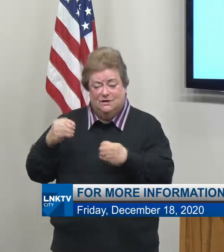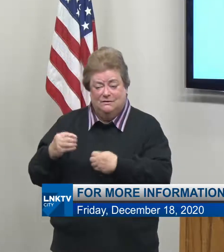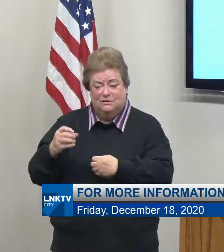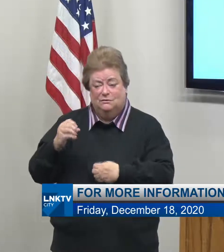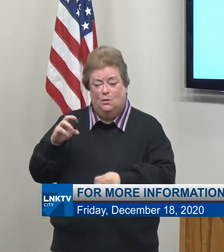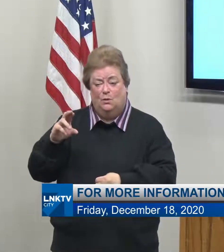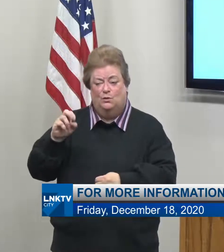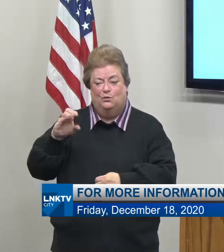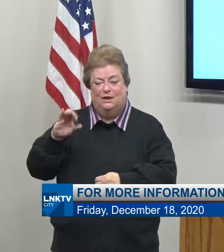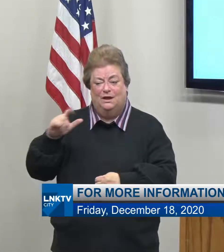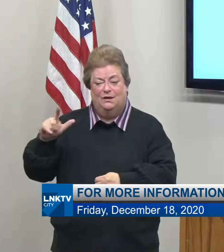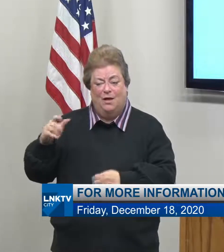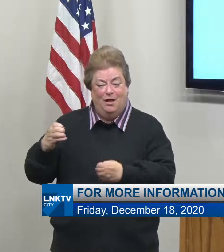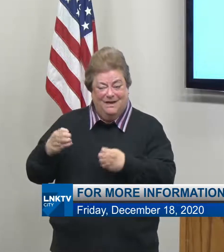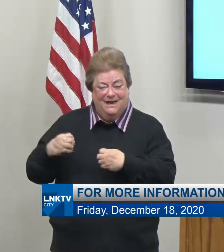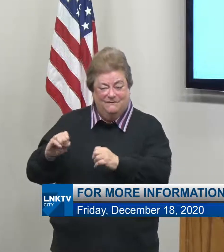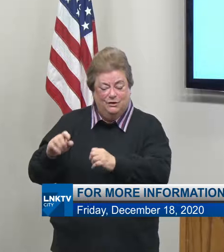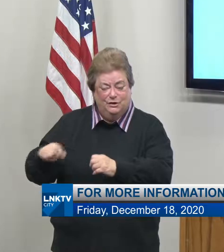to sort of,